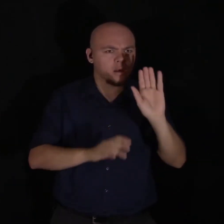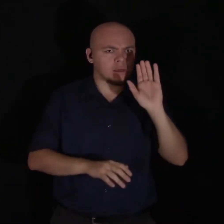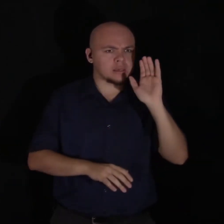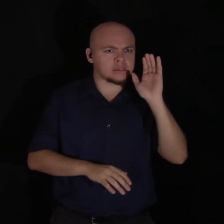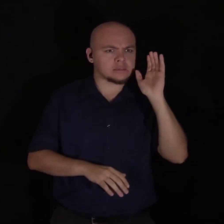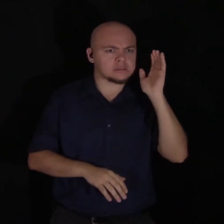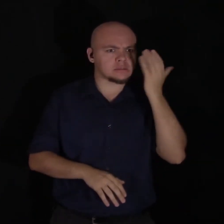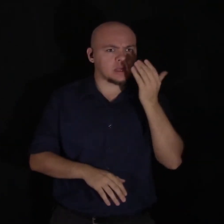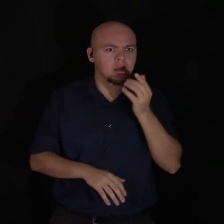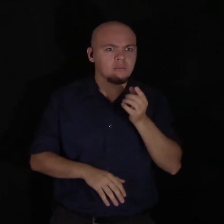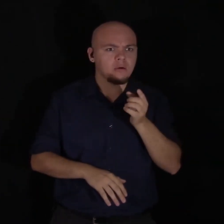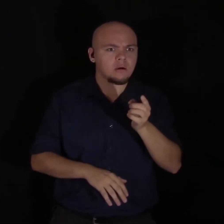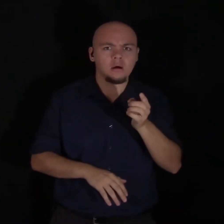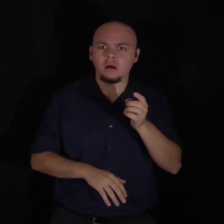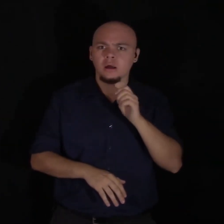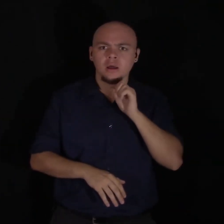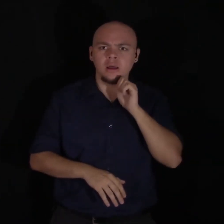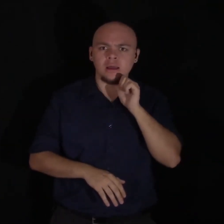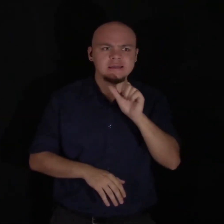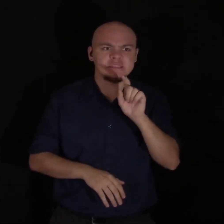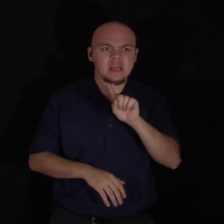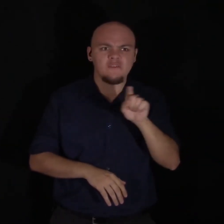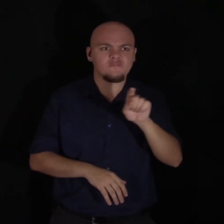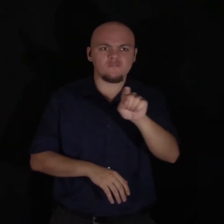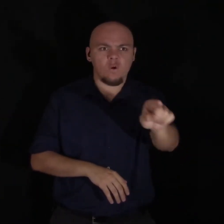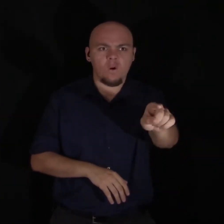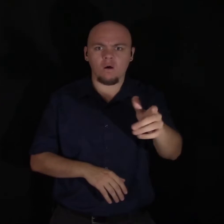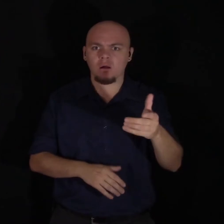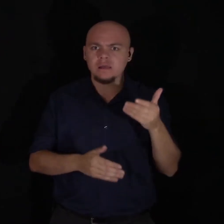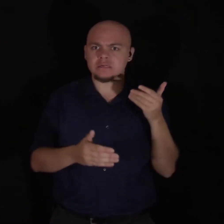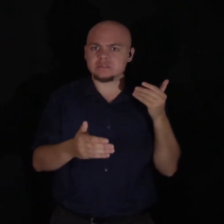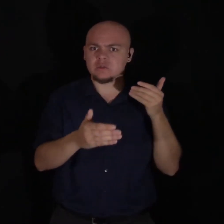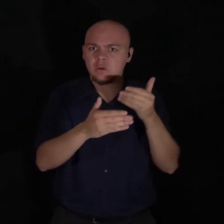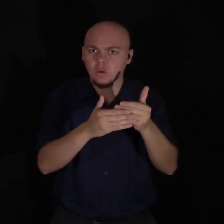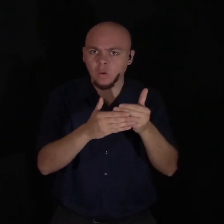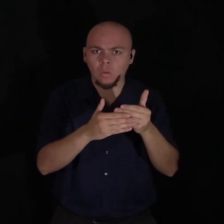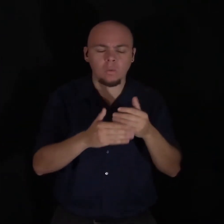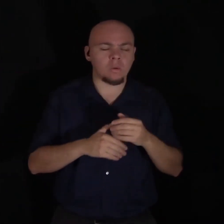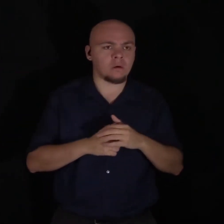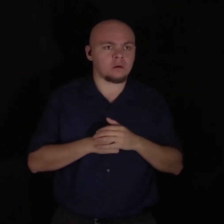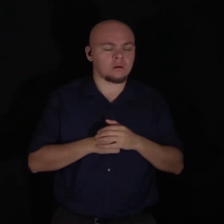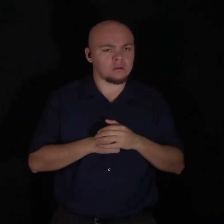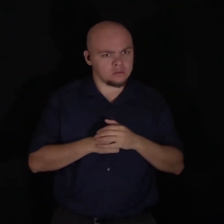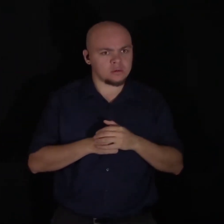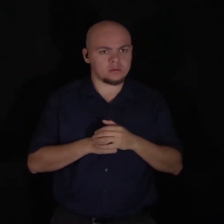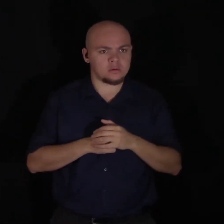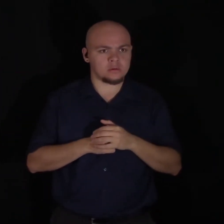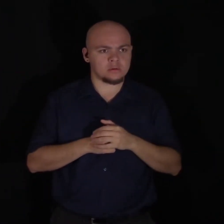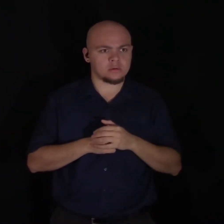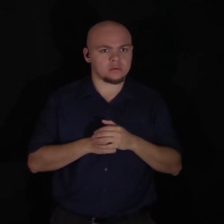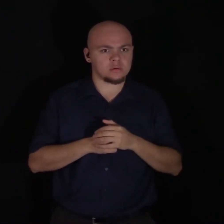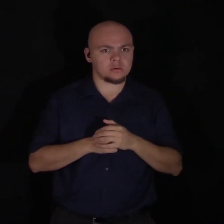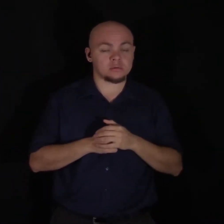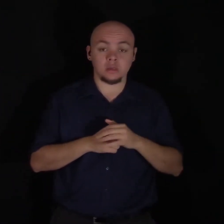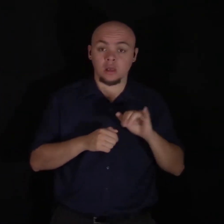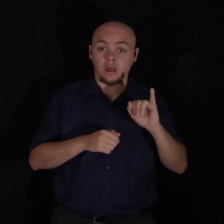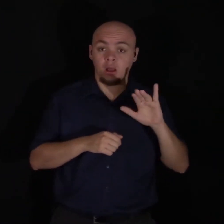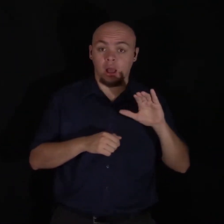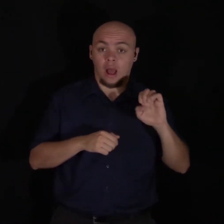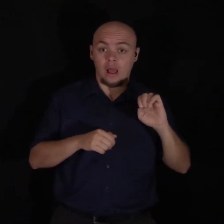that it was not in reality so distant as we supposed. Shut in, however, by ice, it was